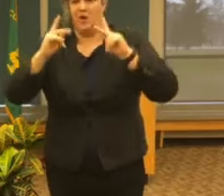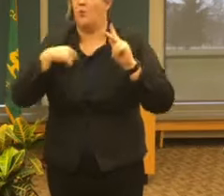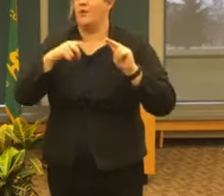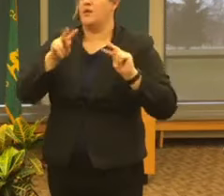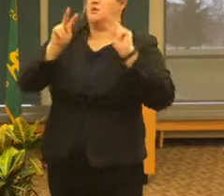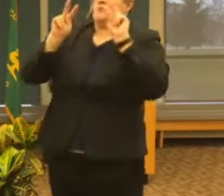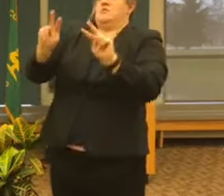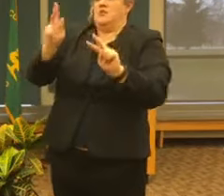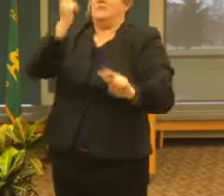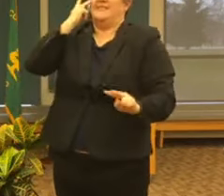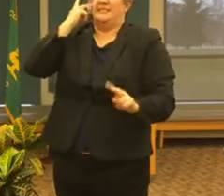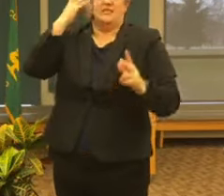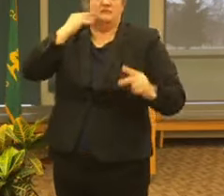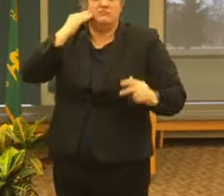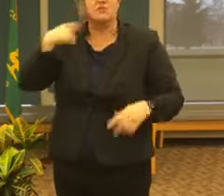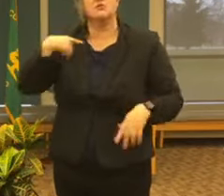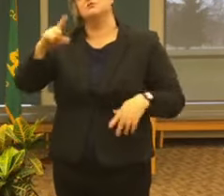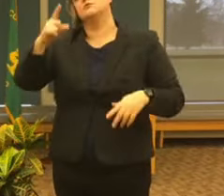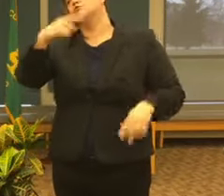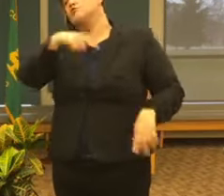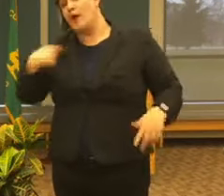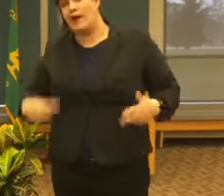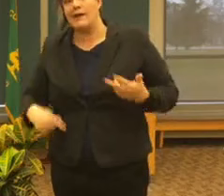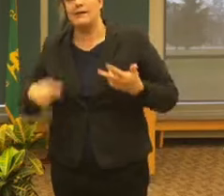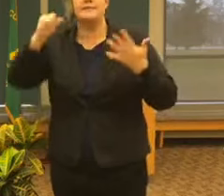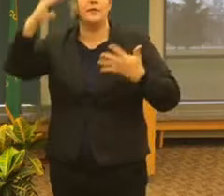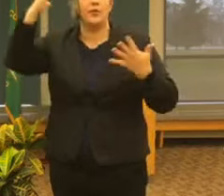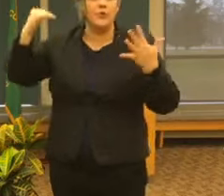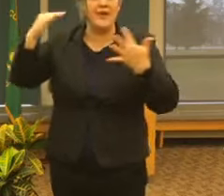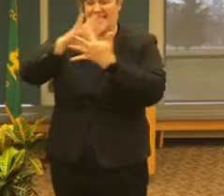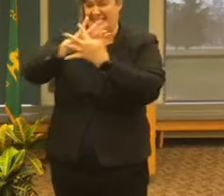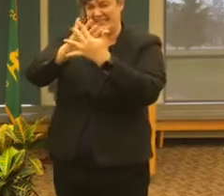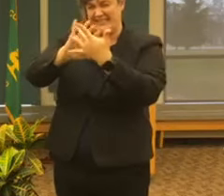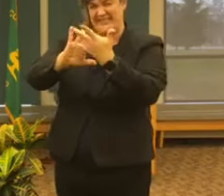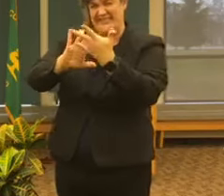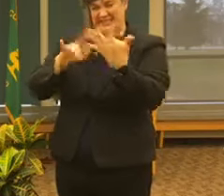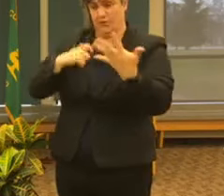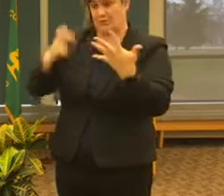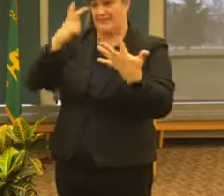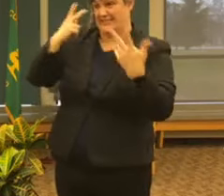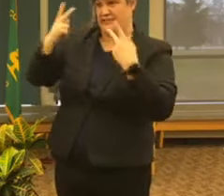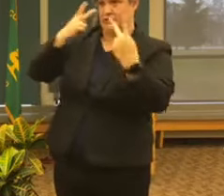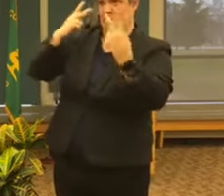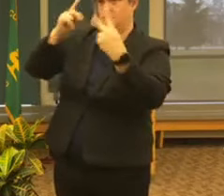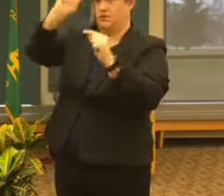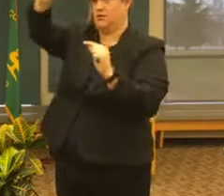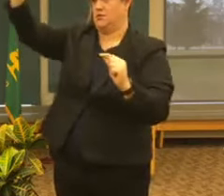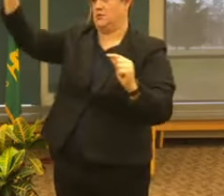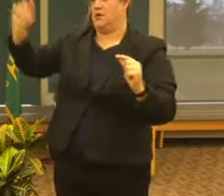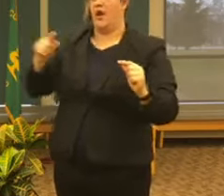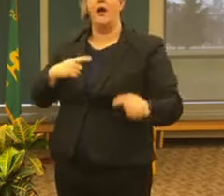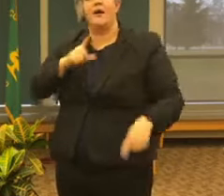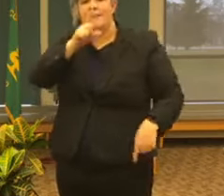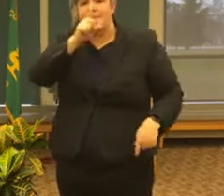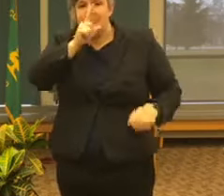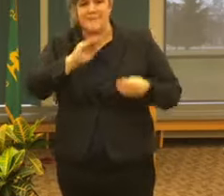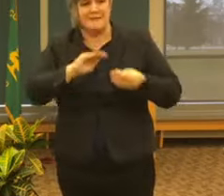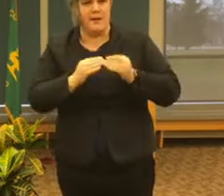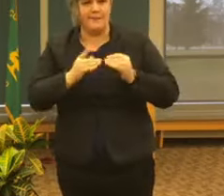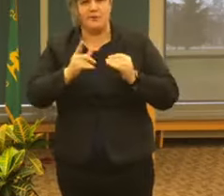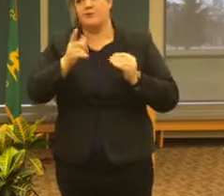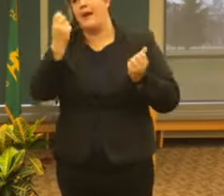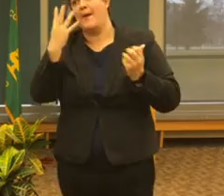there in China and South Korea and all the rest of them, and so not in terms of numbers, but just in terms